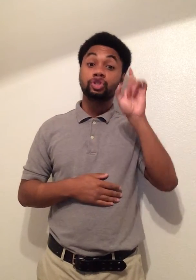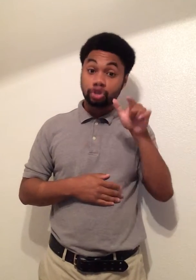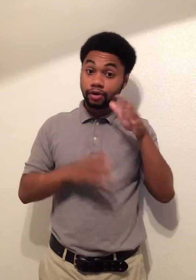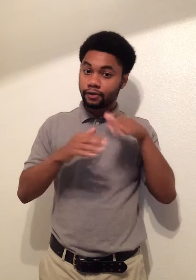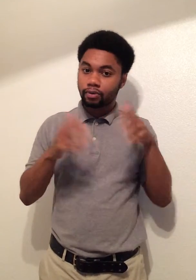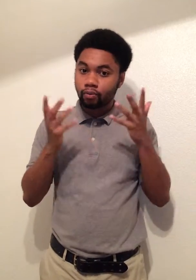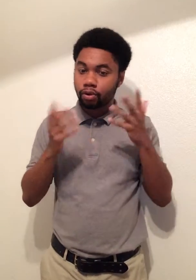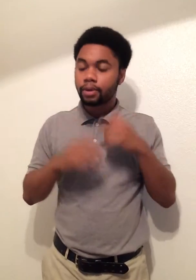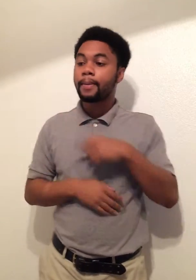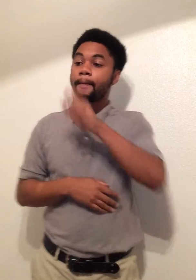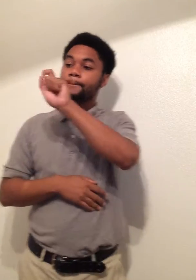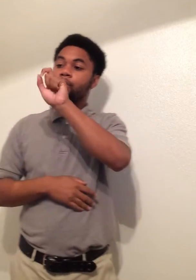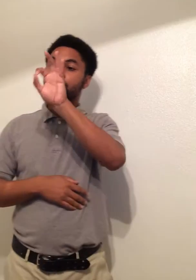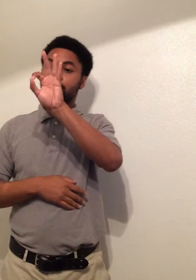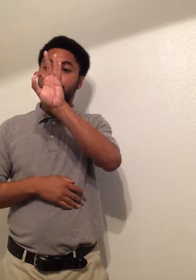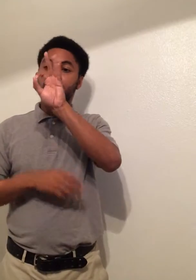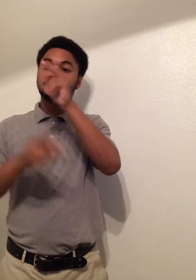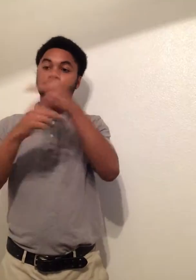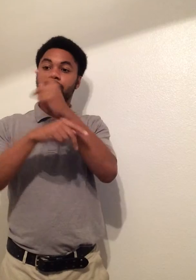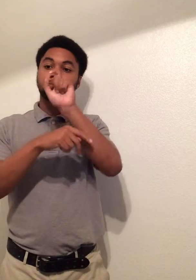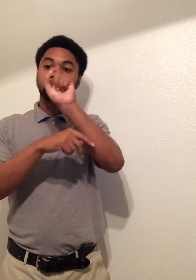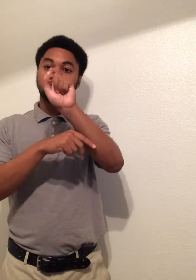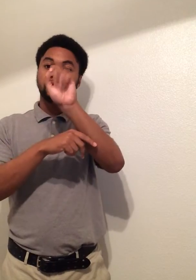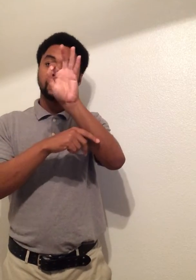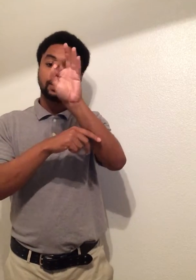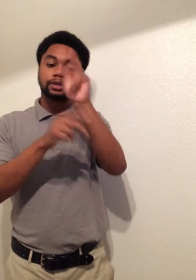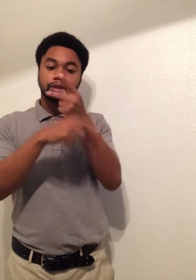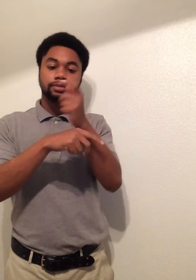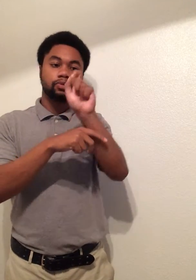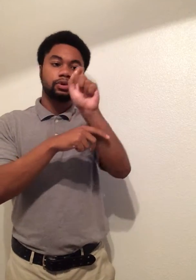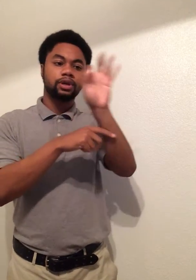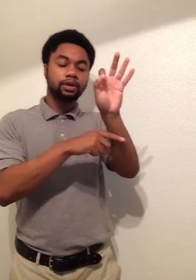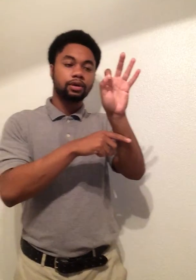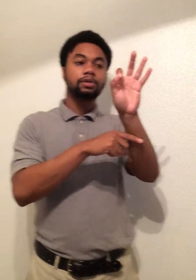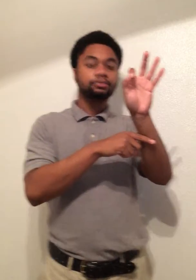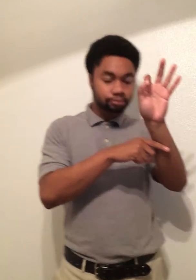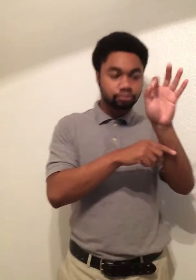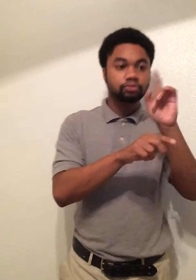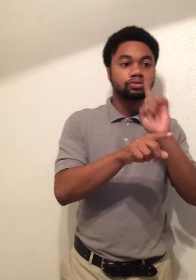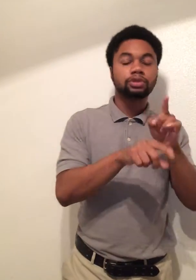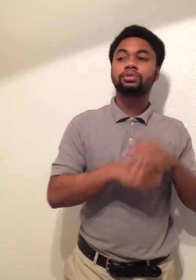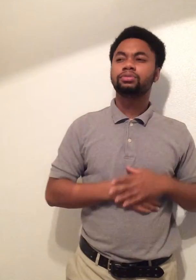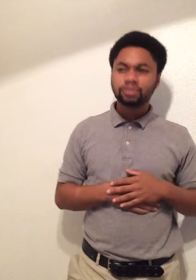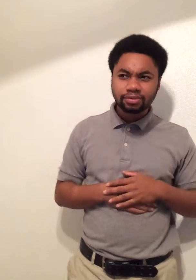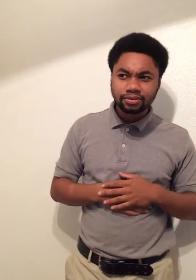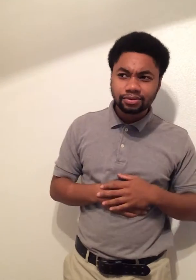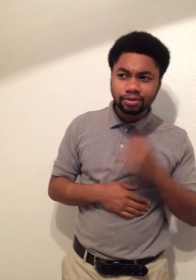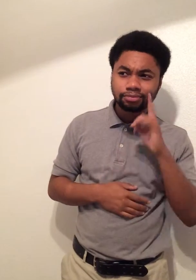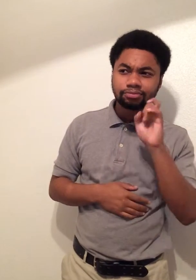0.9. I'm glad y'all are having a rest back there, gentlemen. I think I'll give y'all another test in just a minute. Okay.